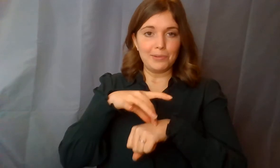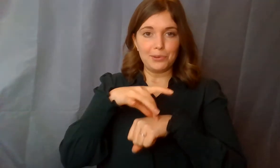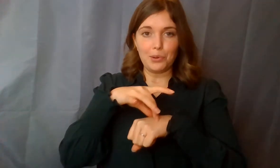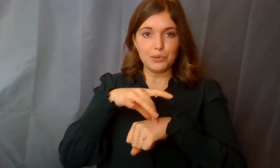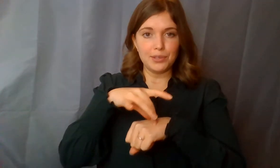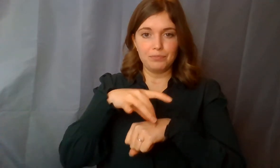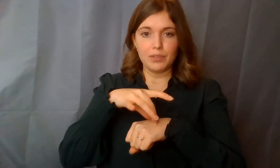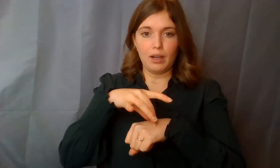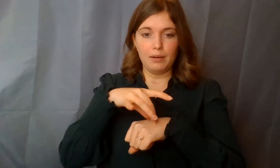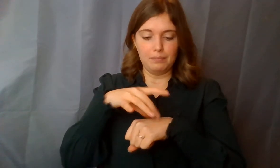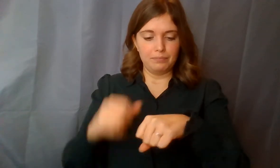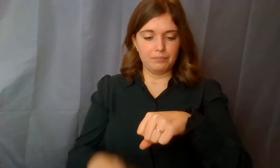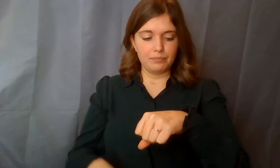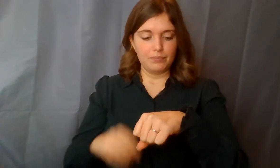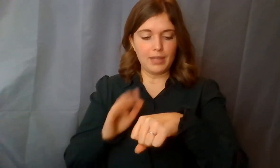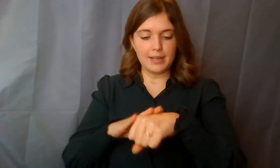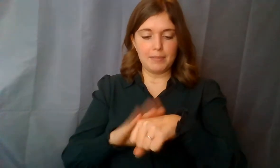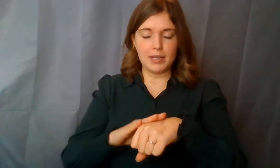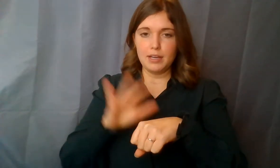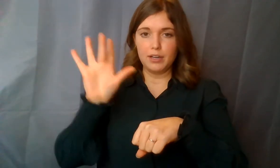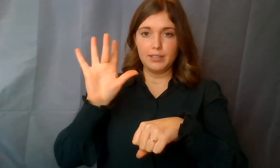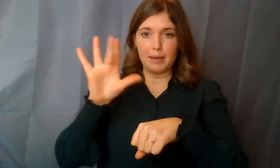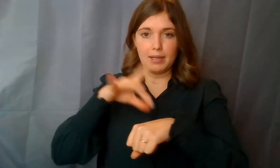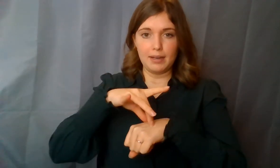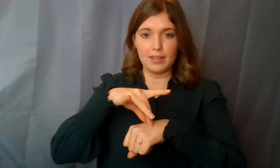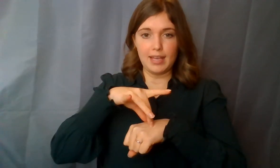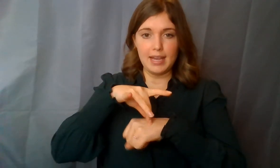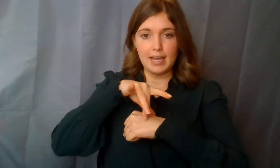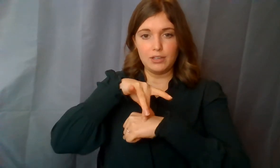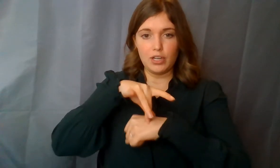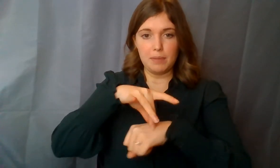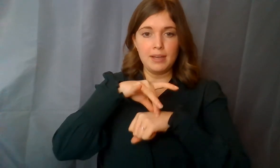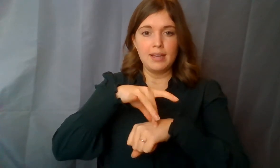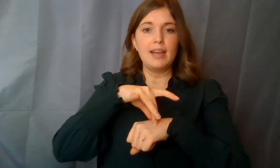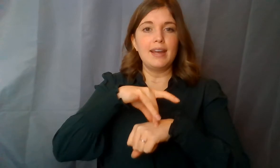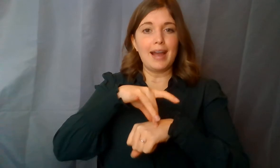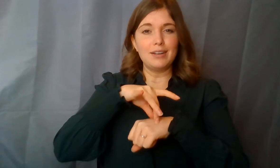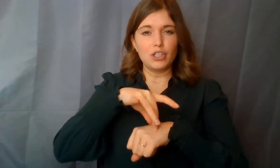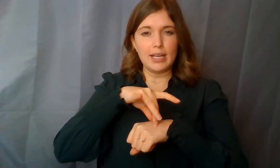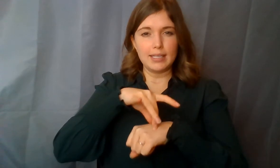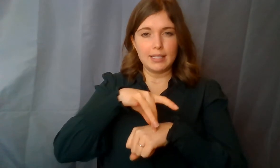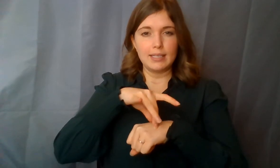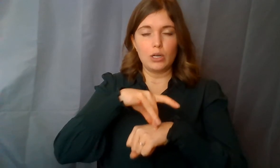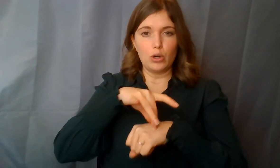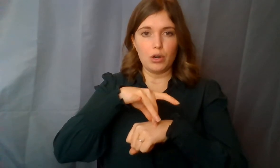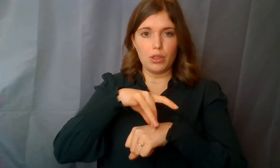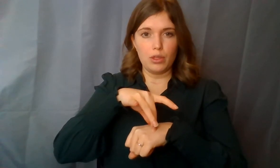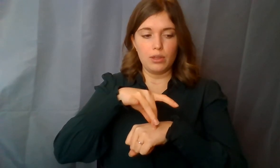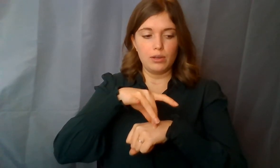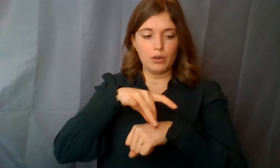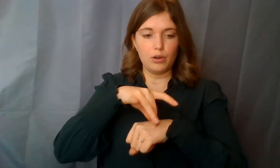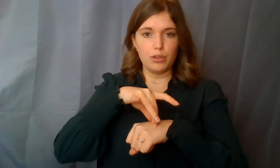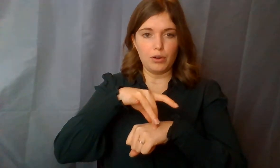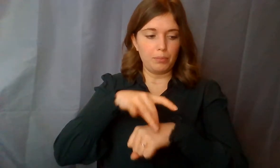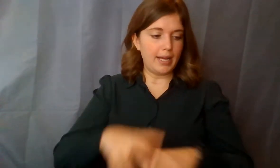the closed. Non-dominant here, dominant in the 8 hand shape, and it kind of shakes. Earth. Earth or